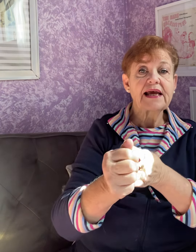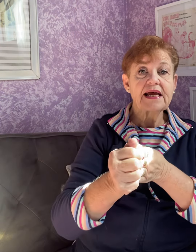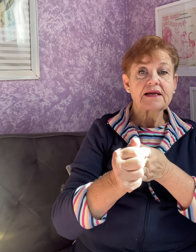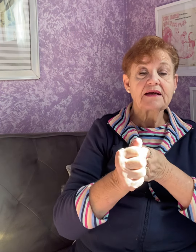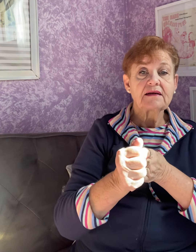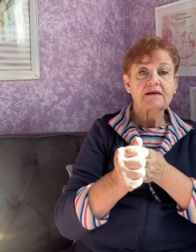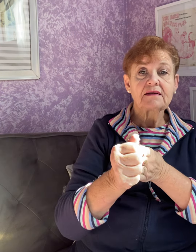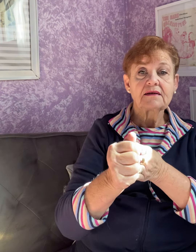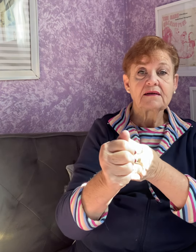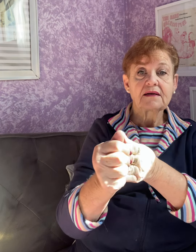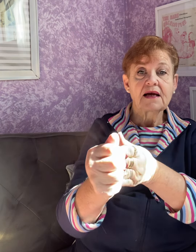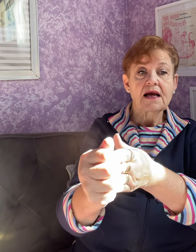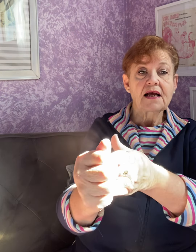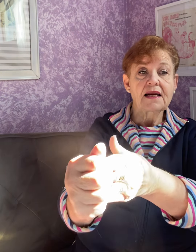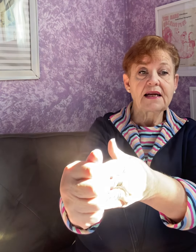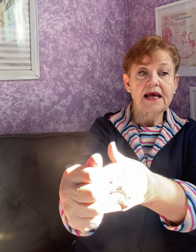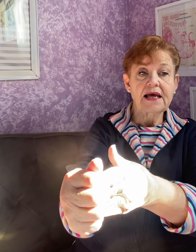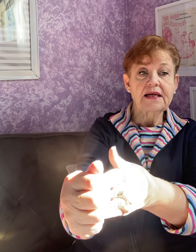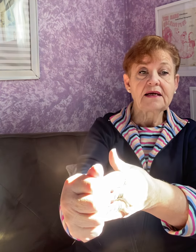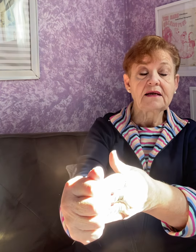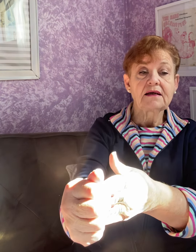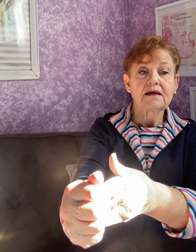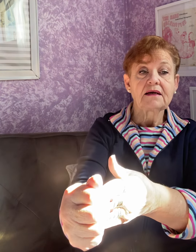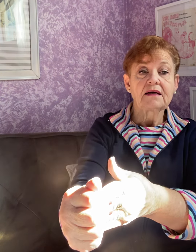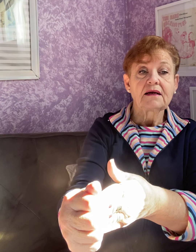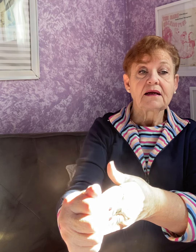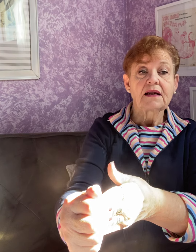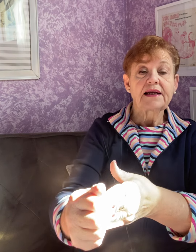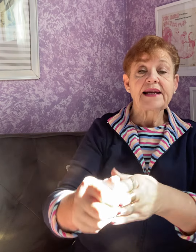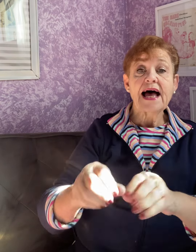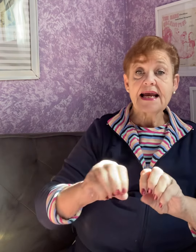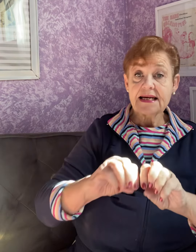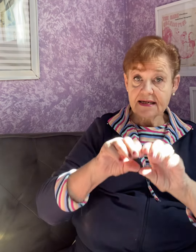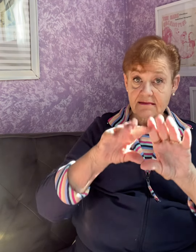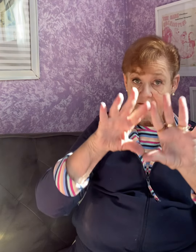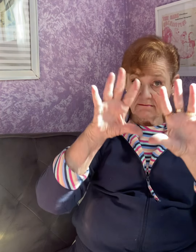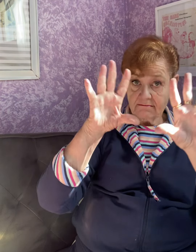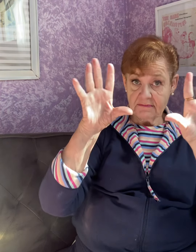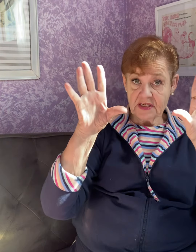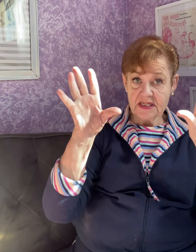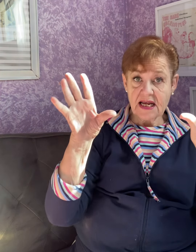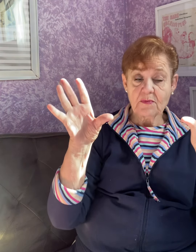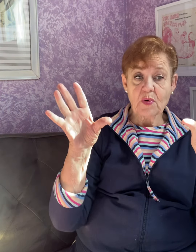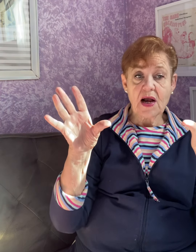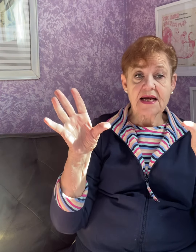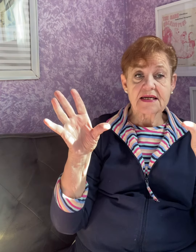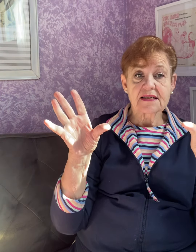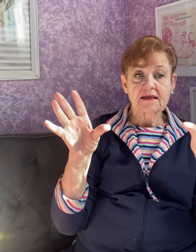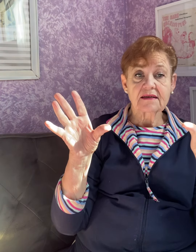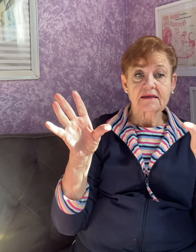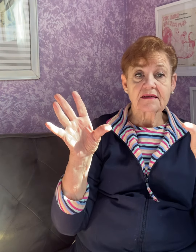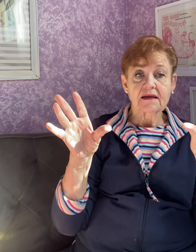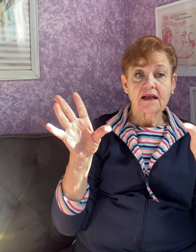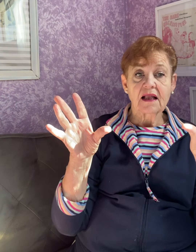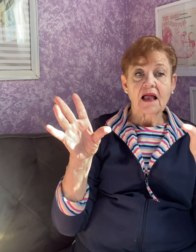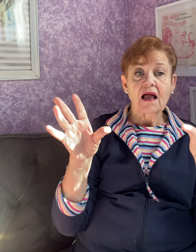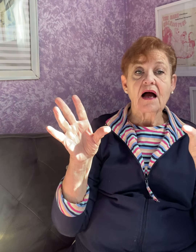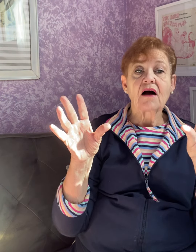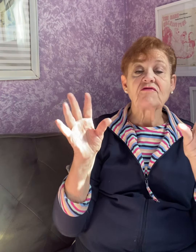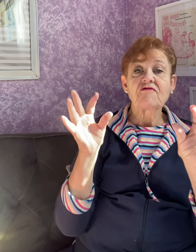led. Led. Light, just like bright, of